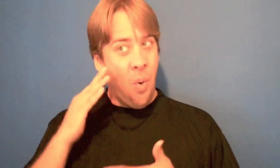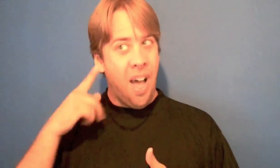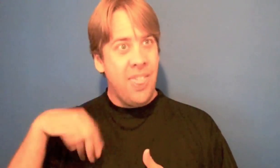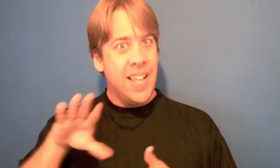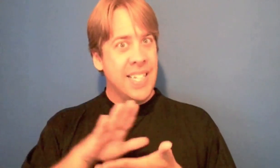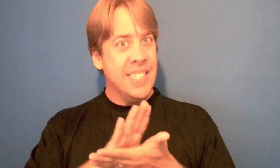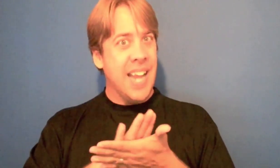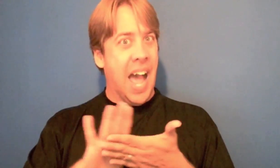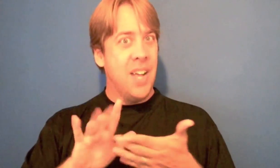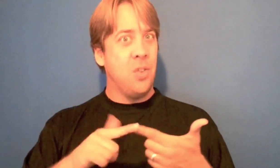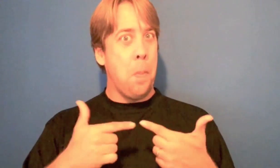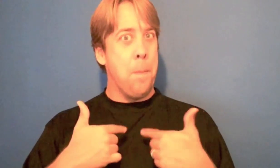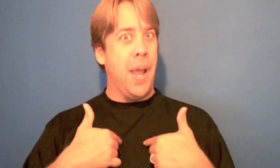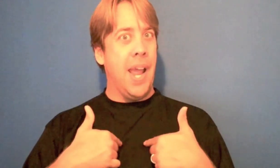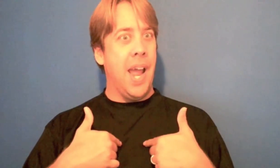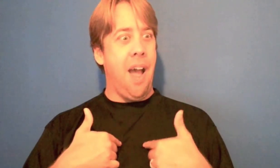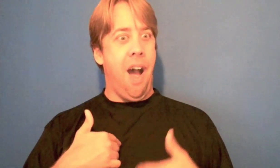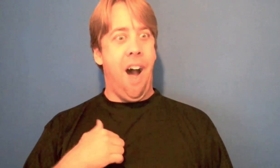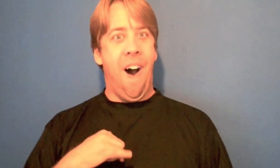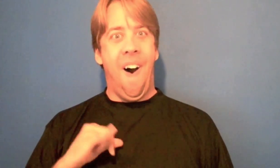Cool. That's why they're being so nice to me.